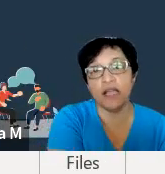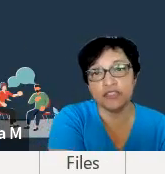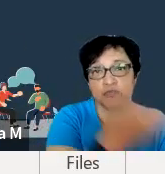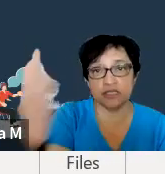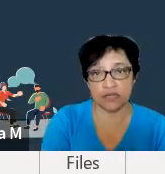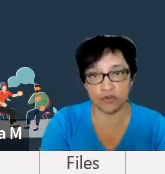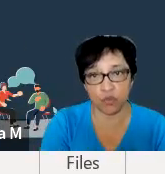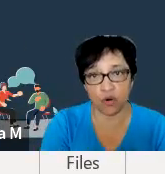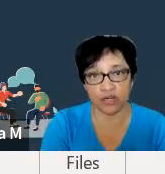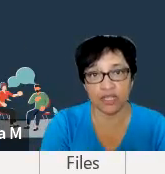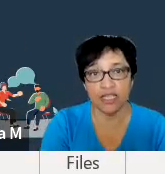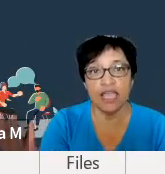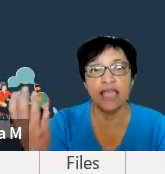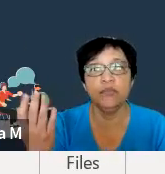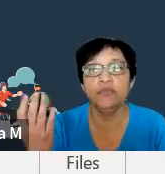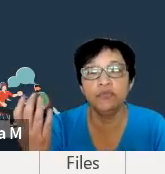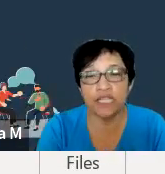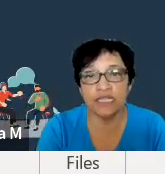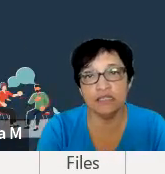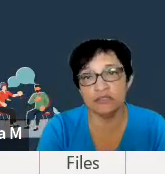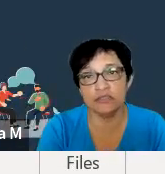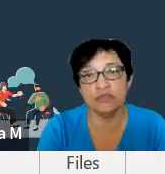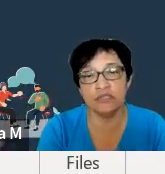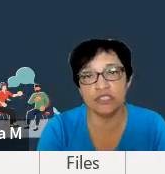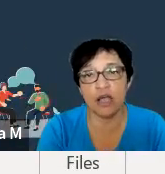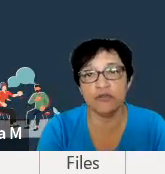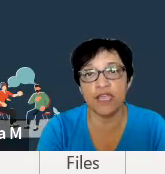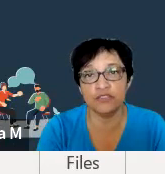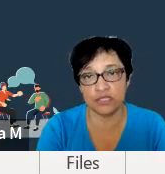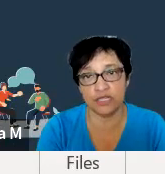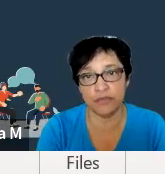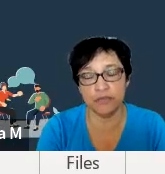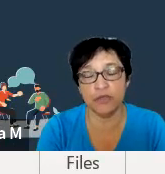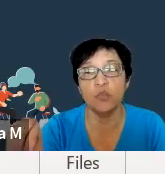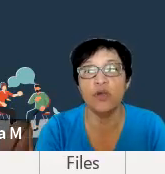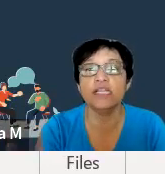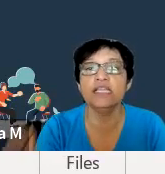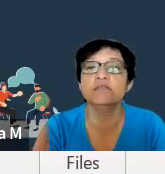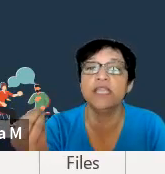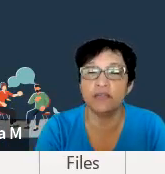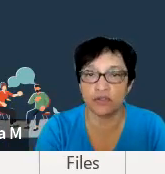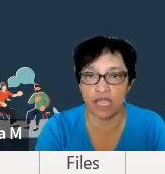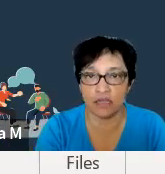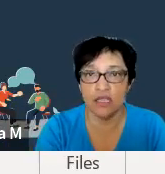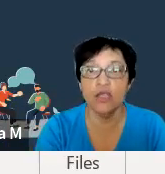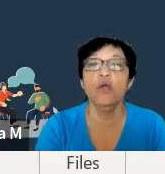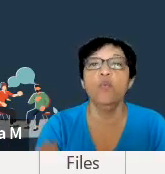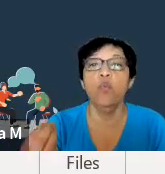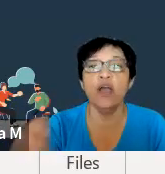and punishment and reward. And we really need to do a good job of educating people on what is behavioral